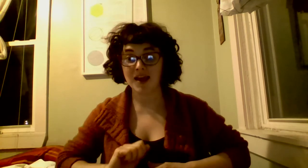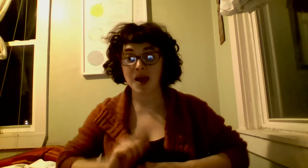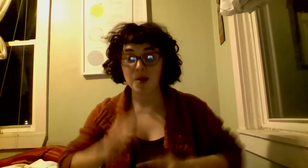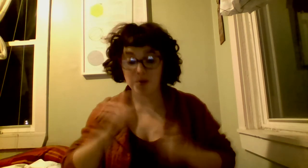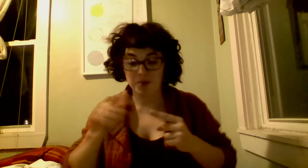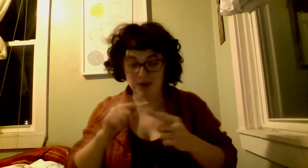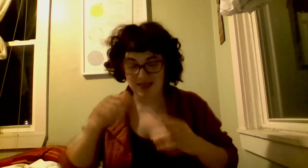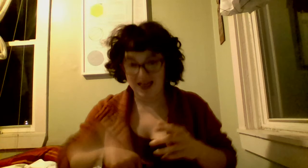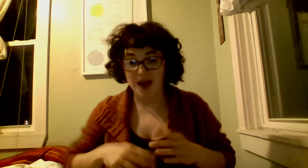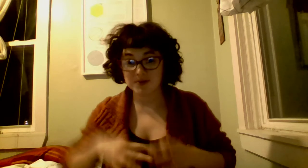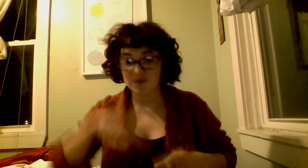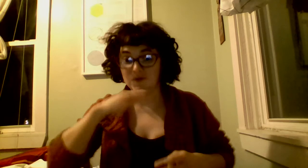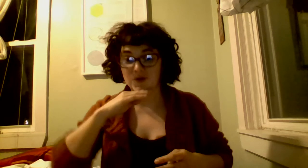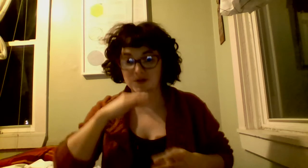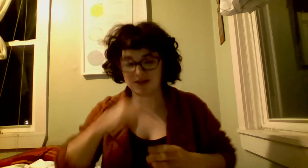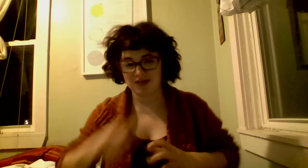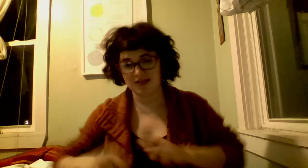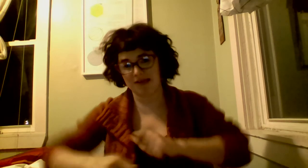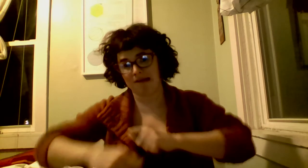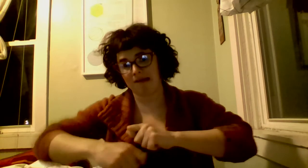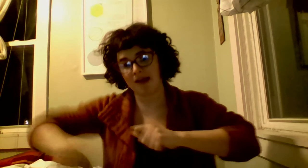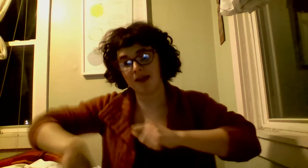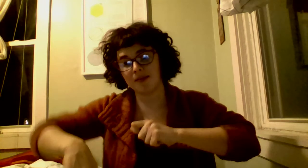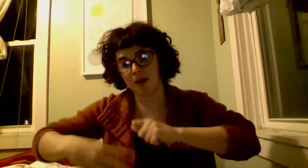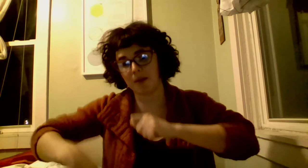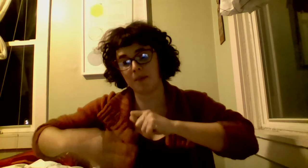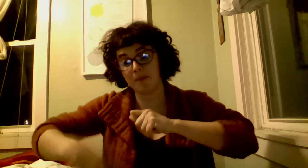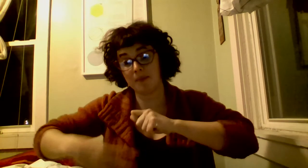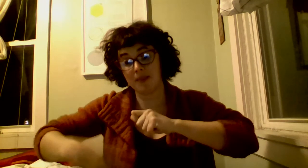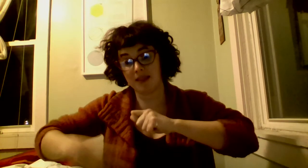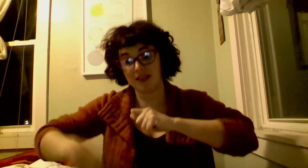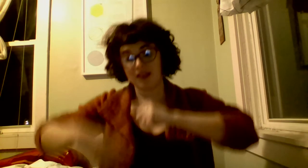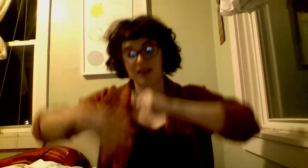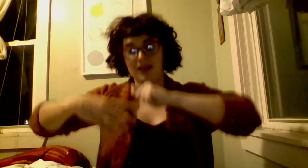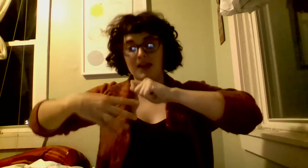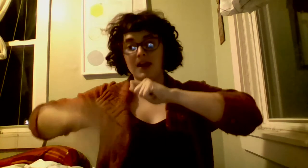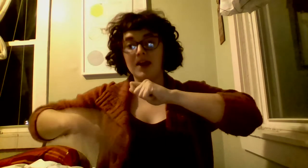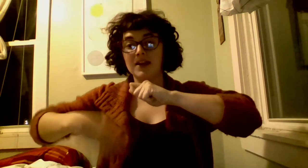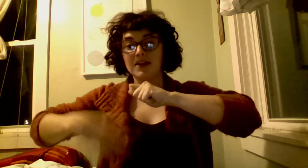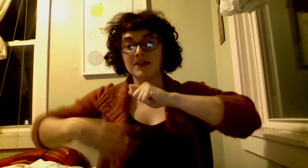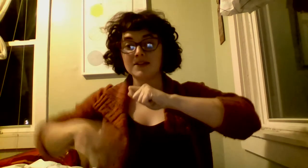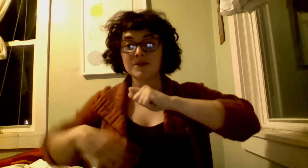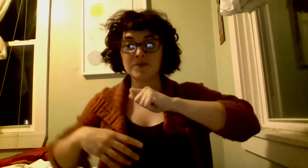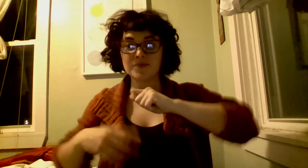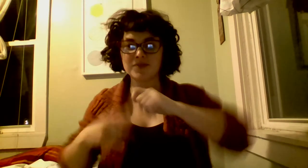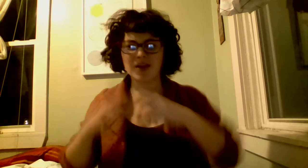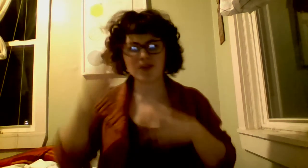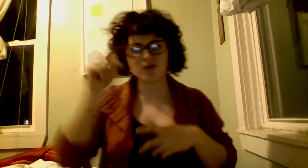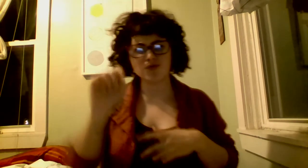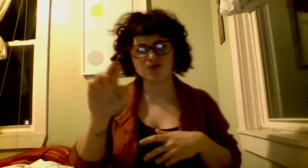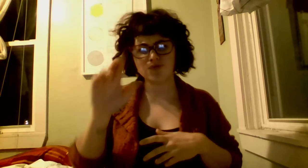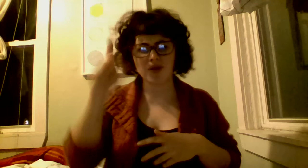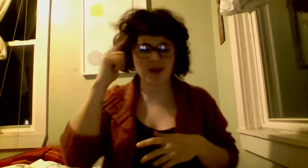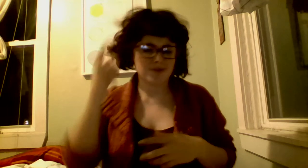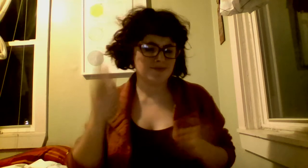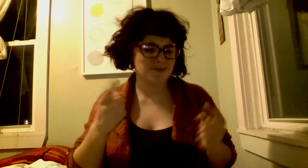continue filling it. The troll saw something was going on, but he was too stupid to figure out what it was. So he just kept on eating